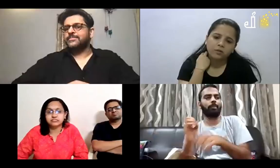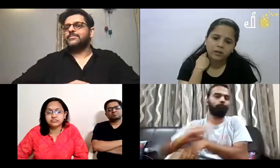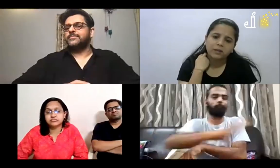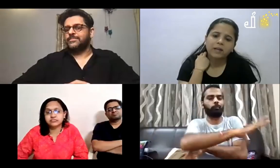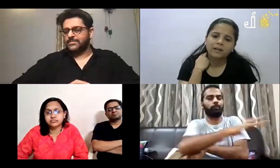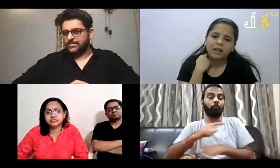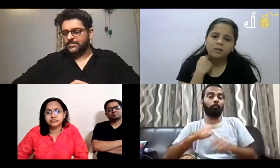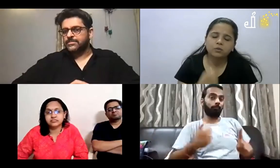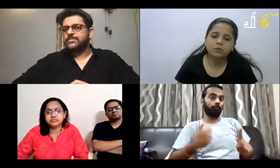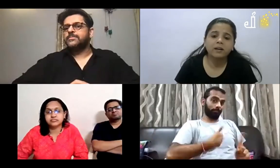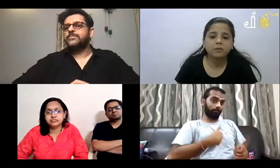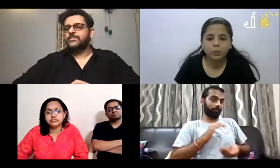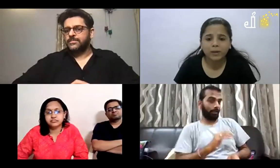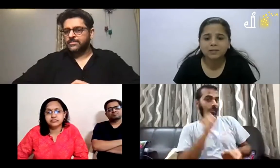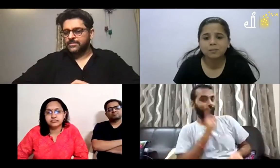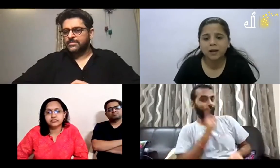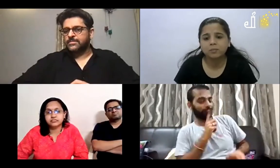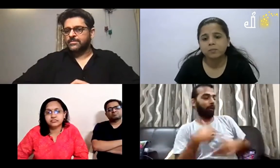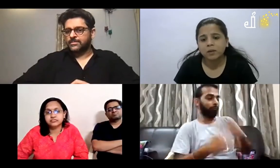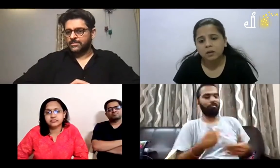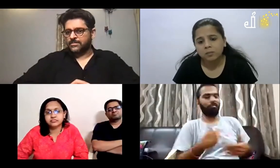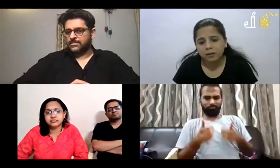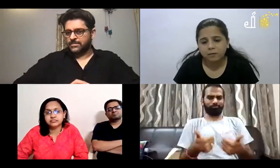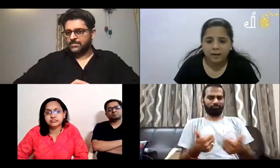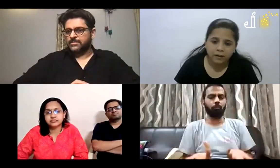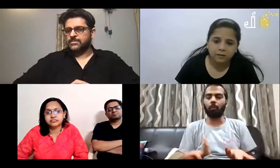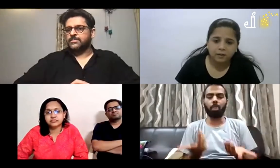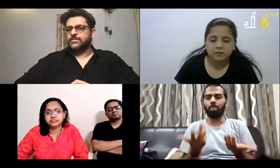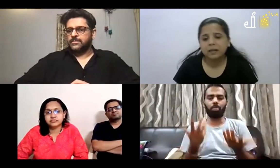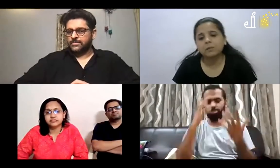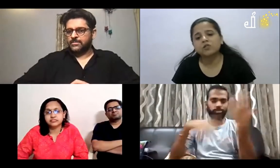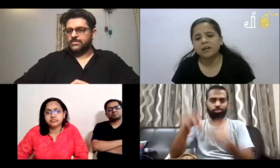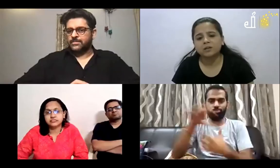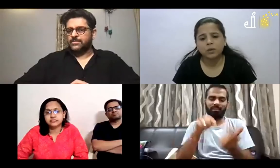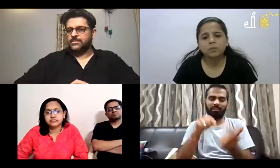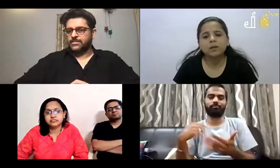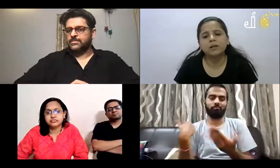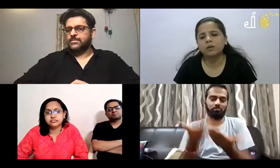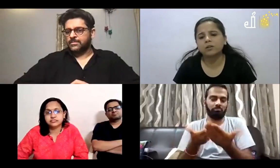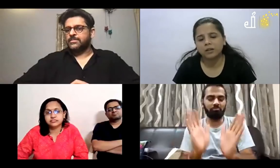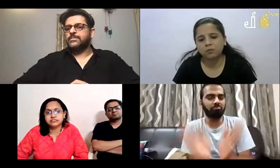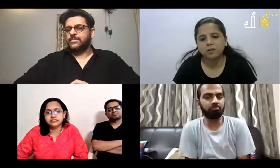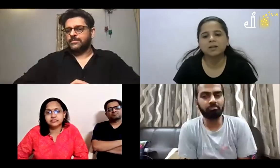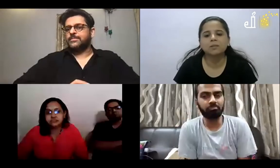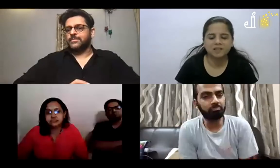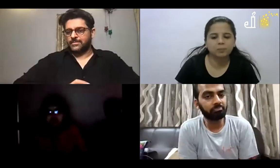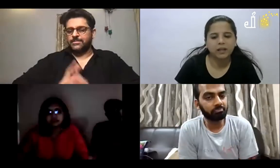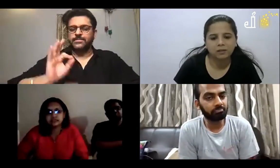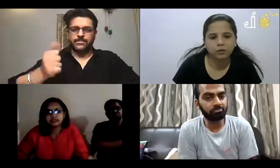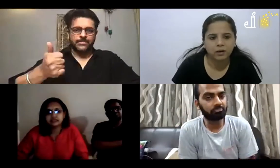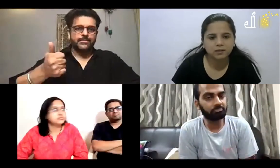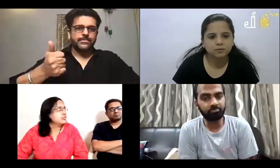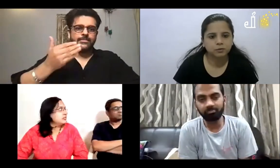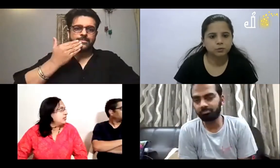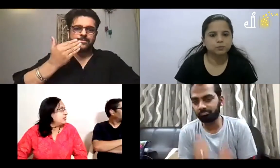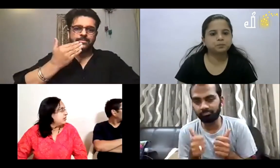much confident in that time, so that influenced my wife as well and my child as well. But later on, that was the messed up thing